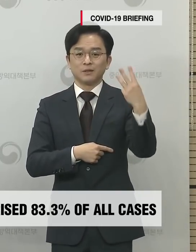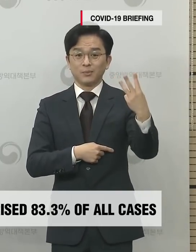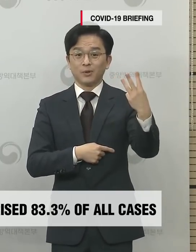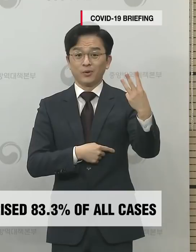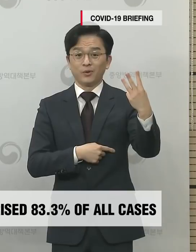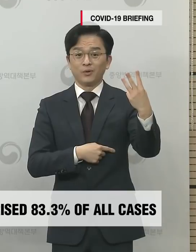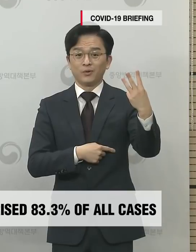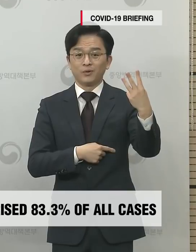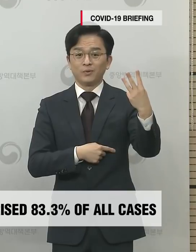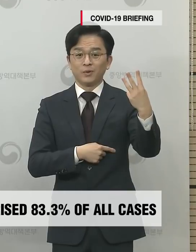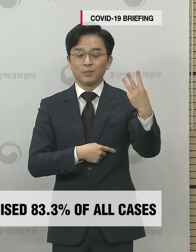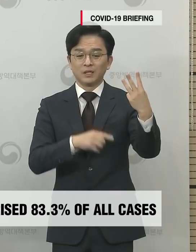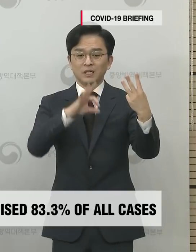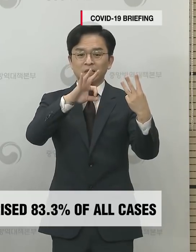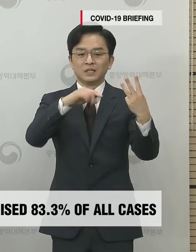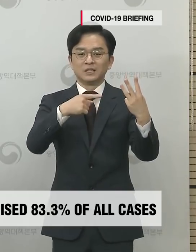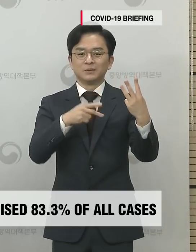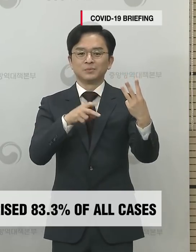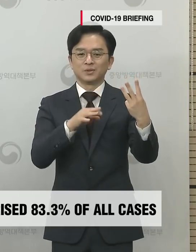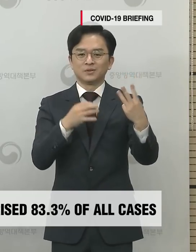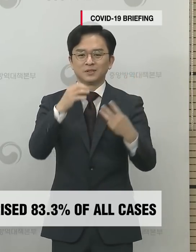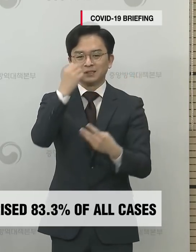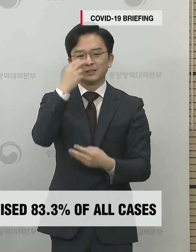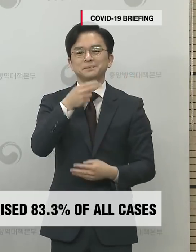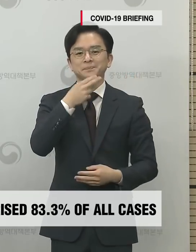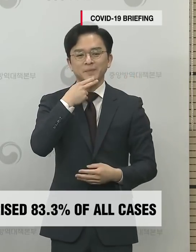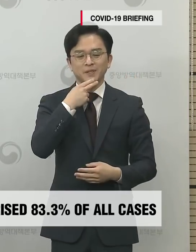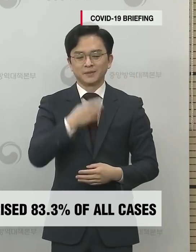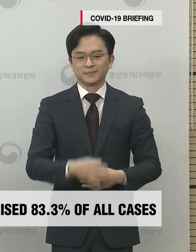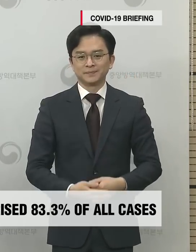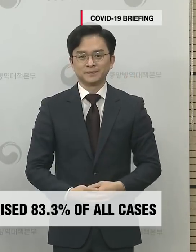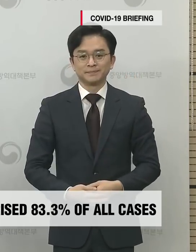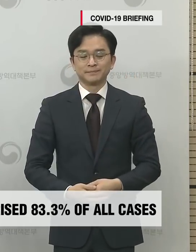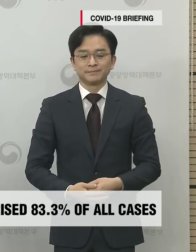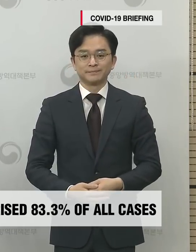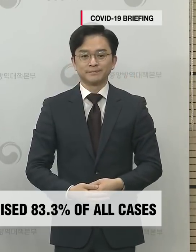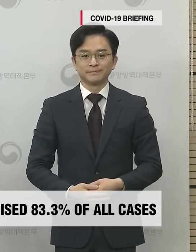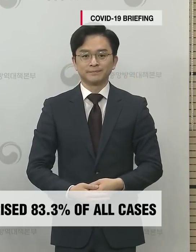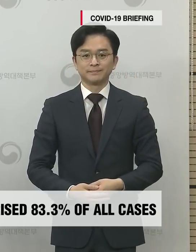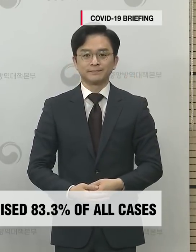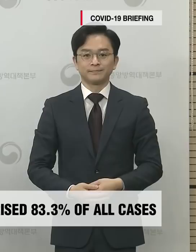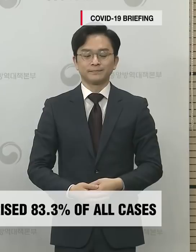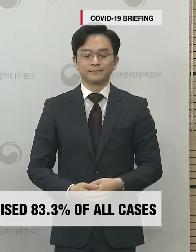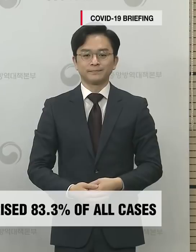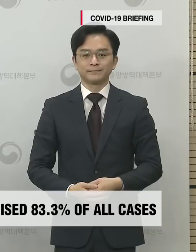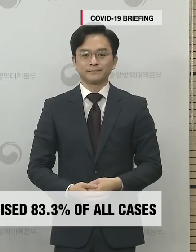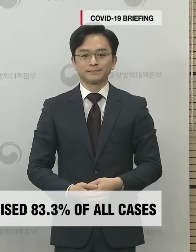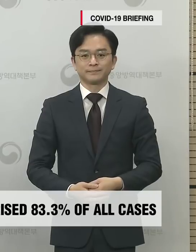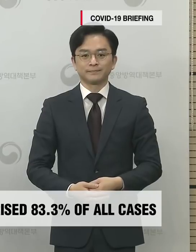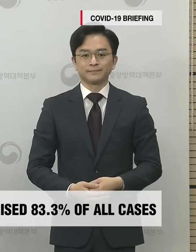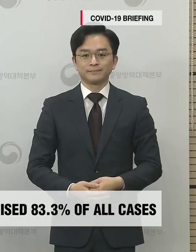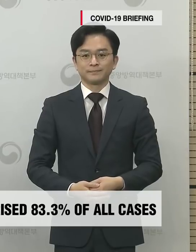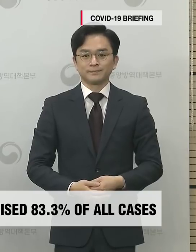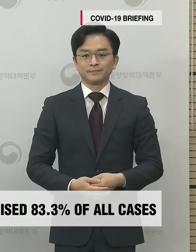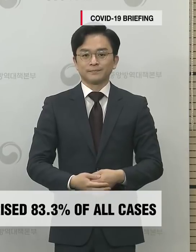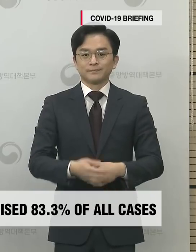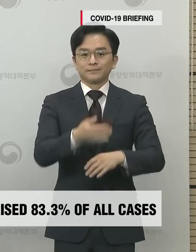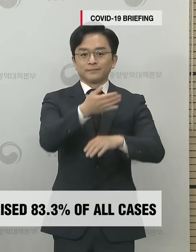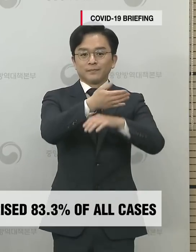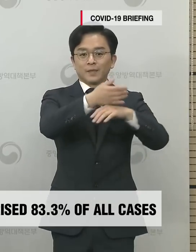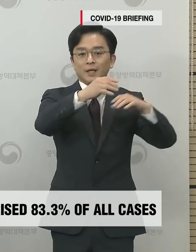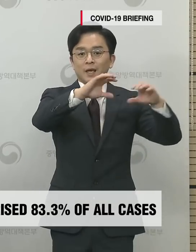230 people have been tested negative so far, but we are still waiting for the results of the